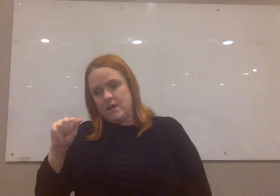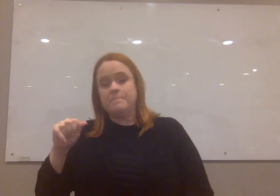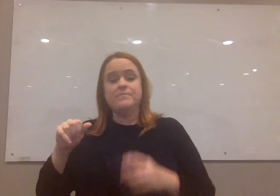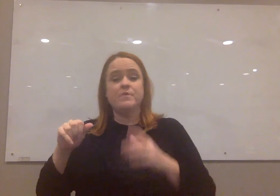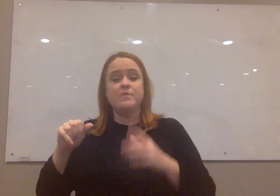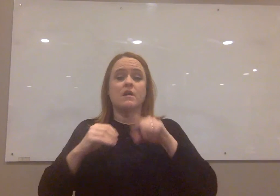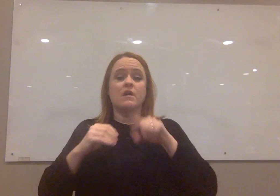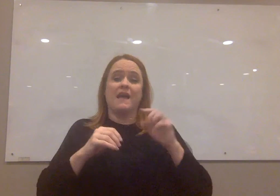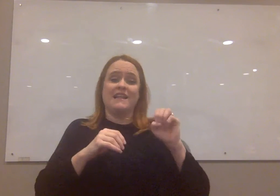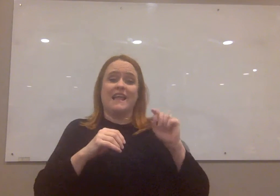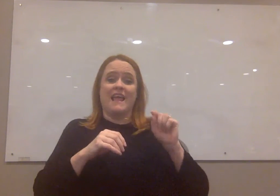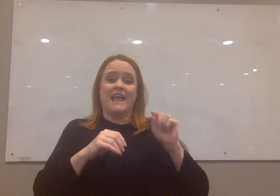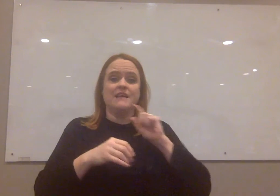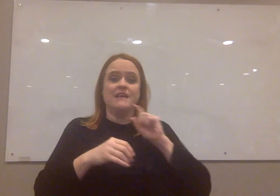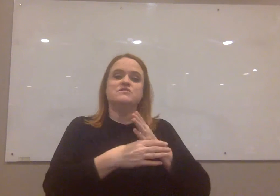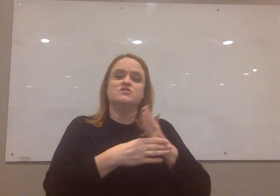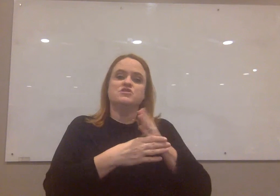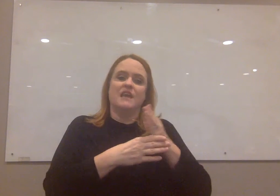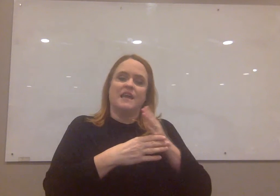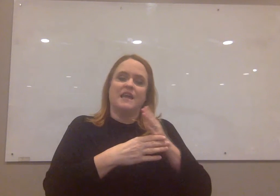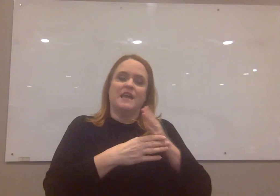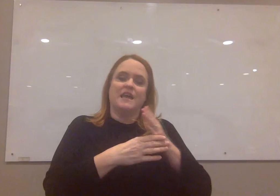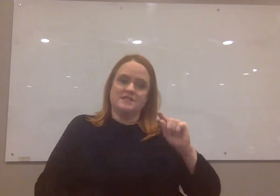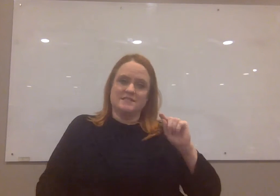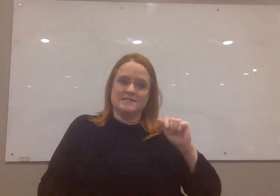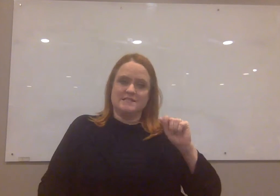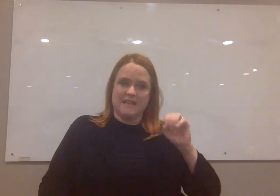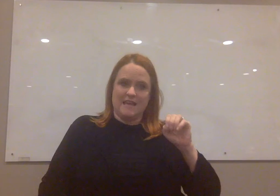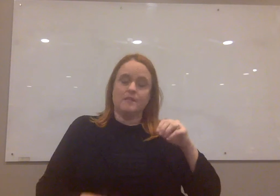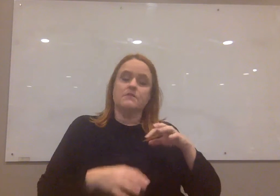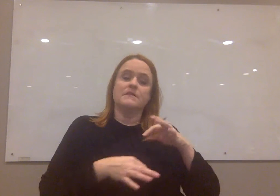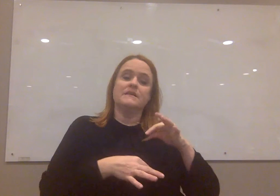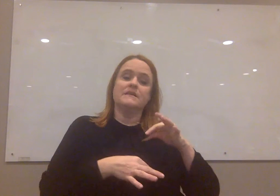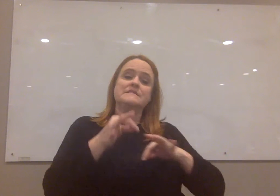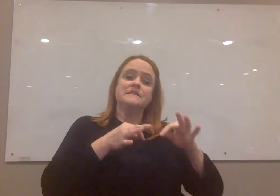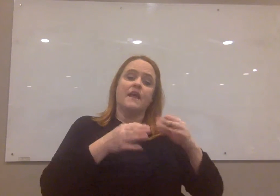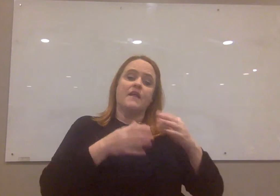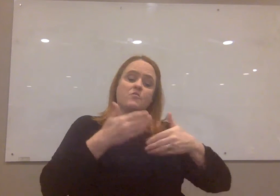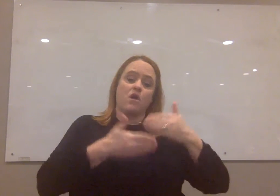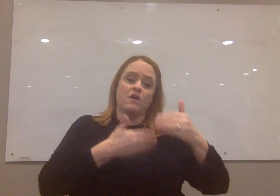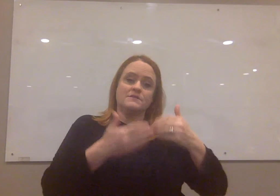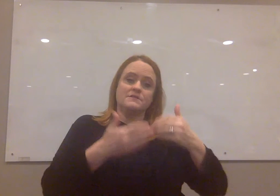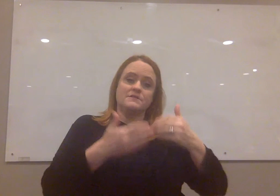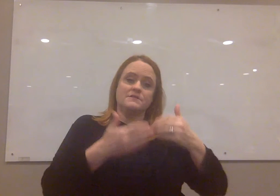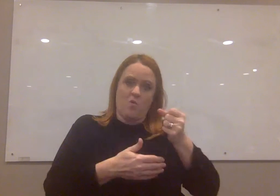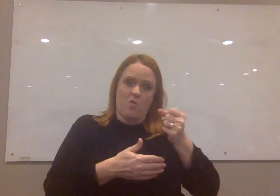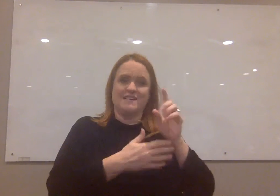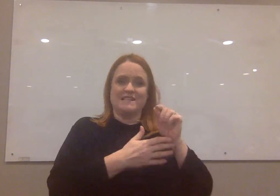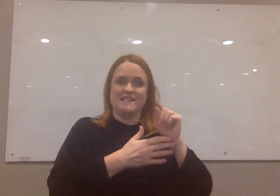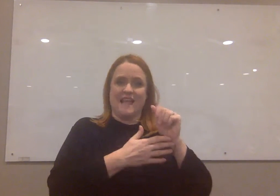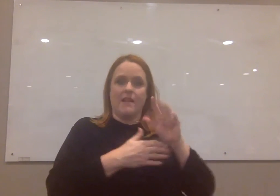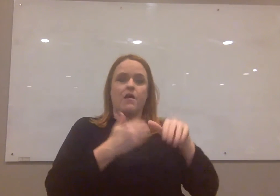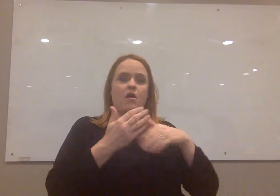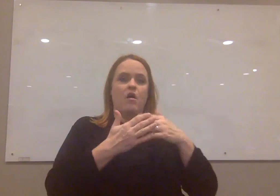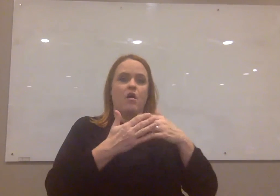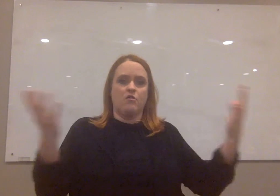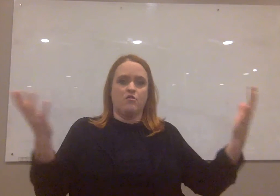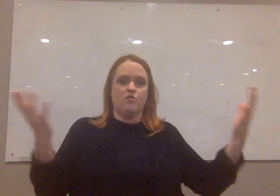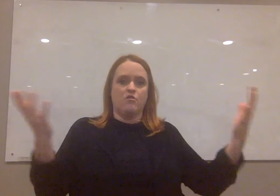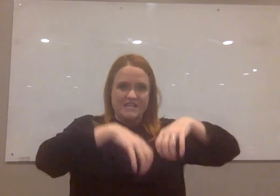So instead of processes holding the data, you all kind of reach into a heap. Collectively, there's all